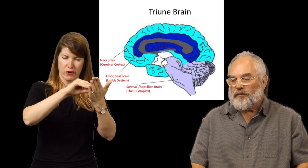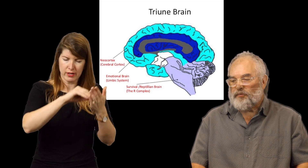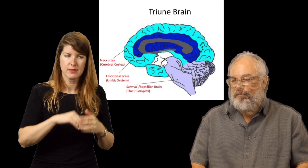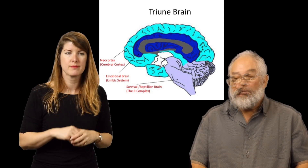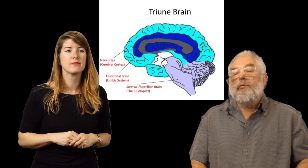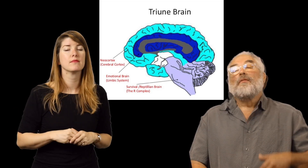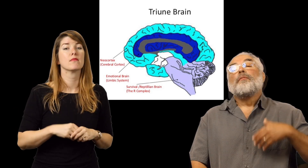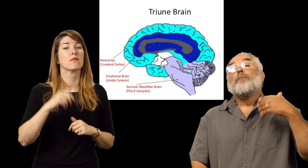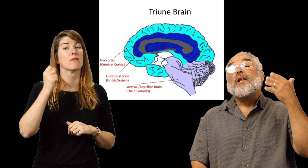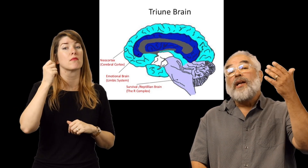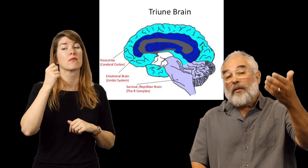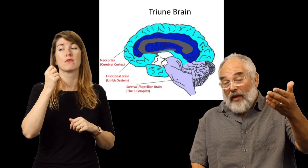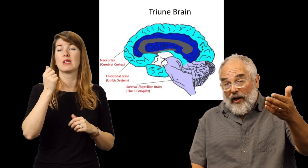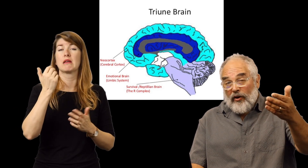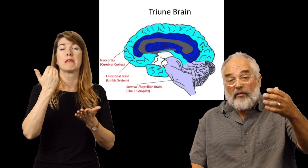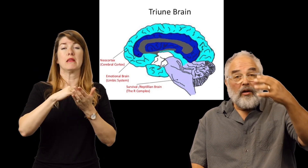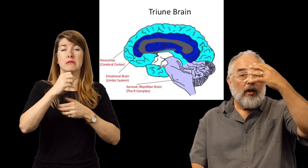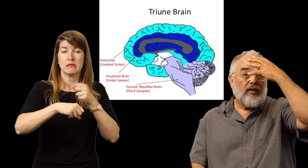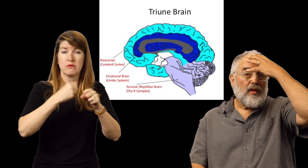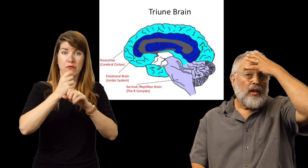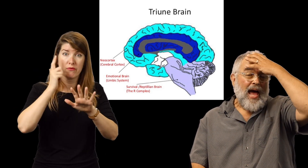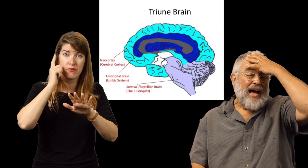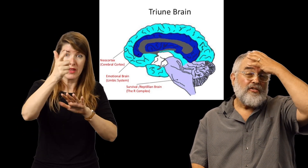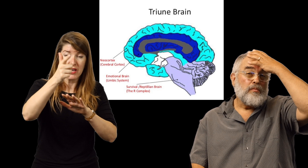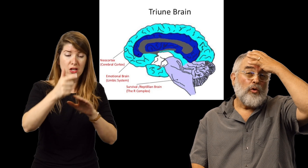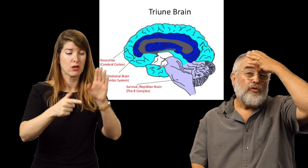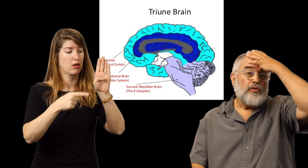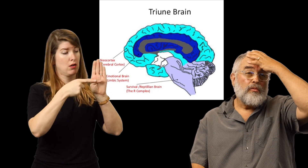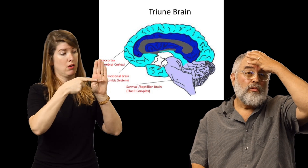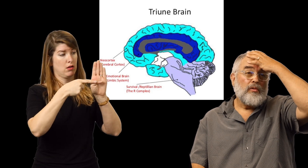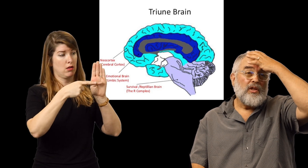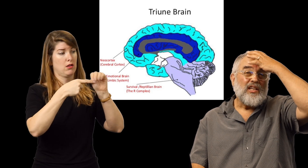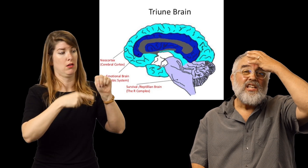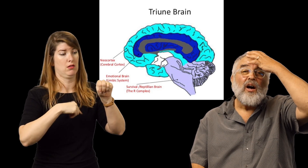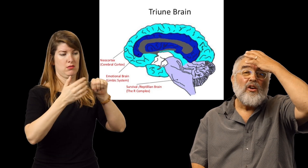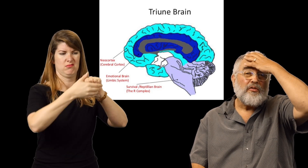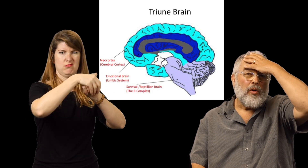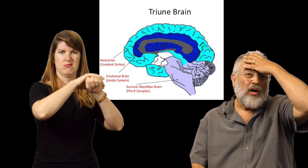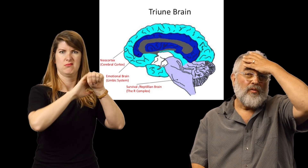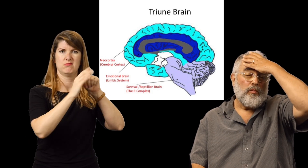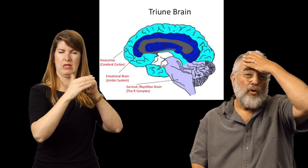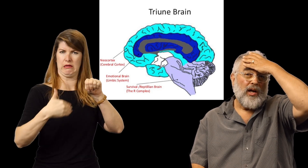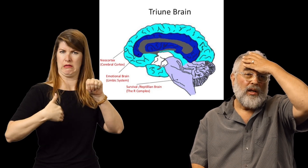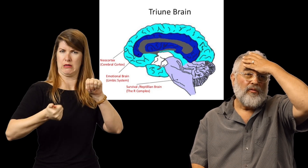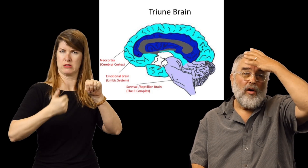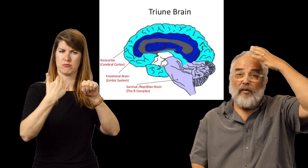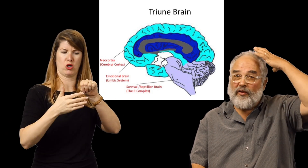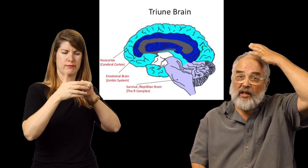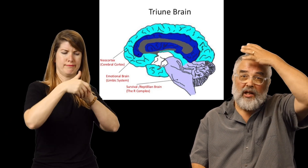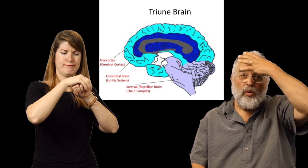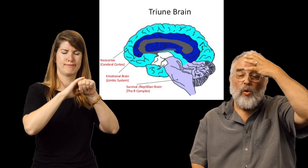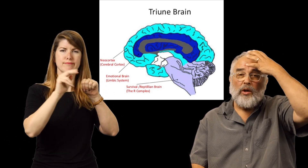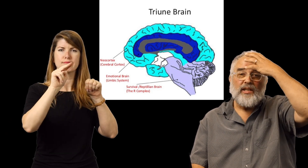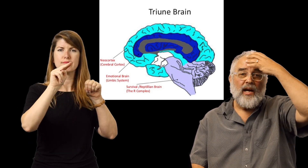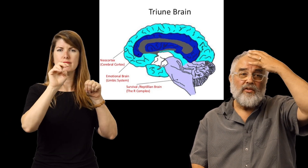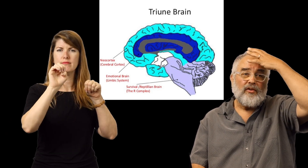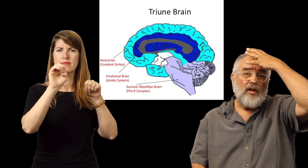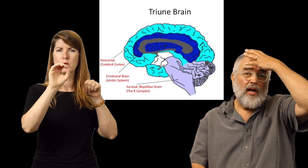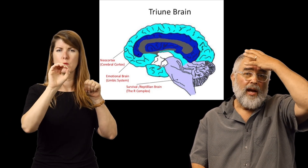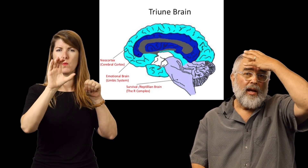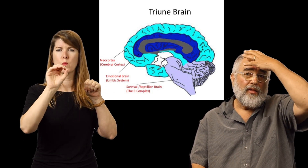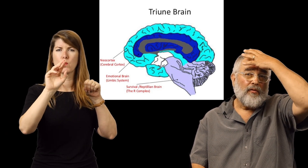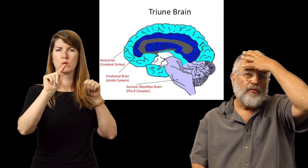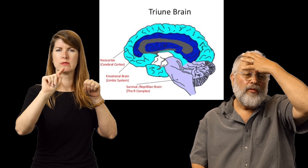learning. Millennia later, the youngest part of our brain evolved, the